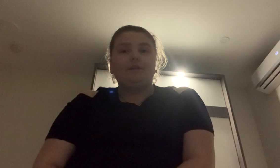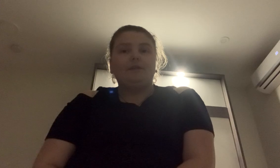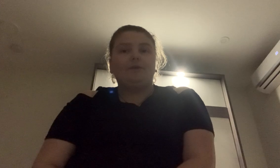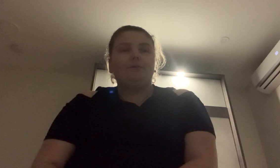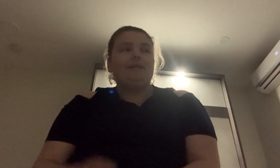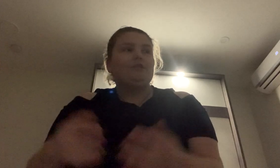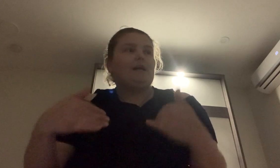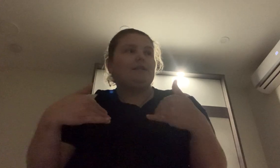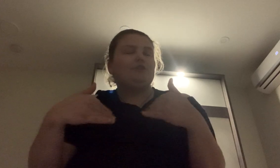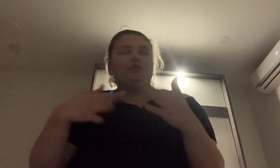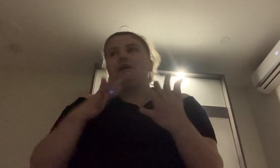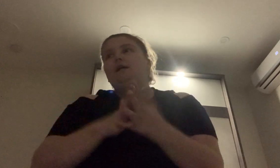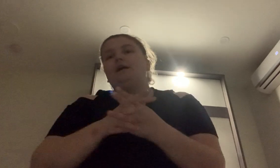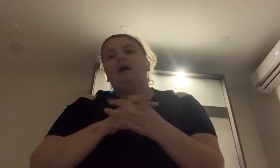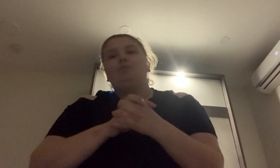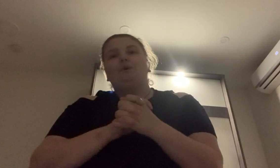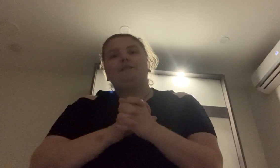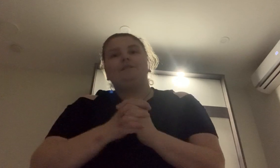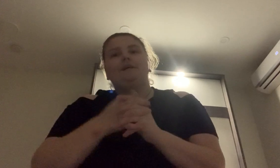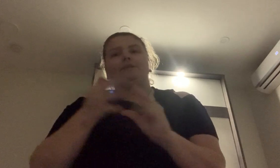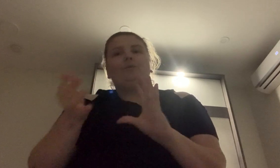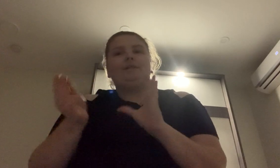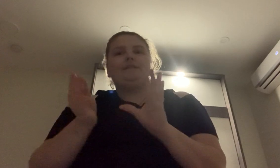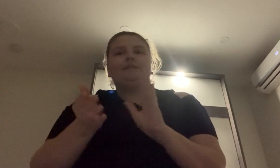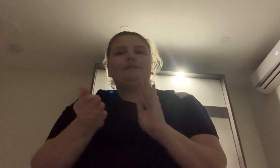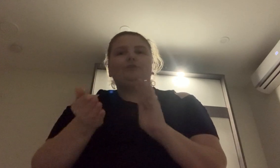little reading challenge went. I know I didn't do